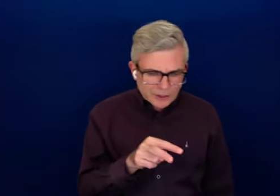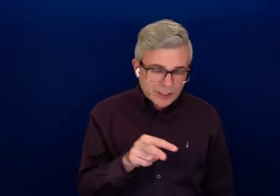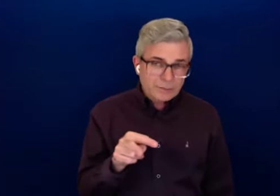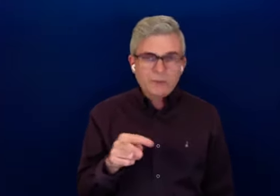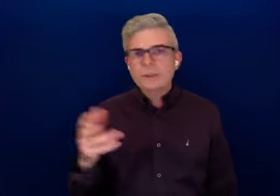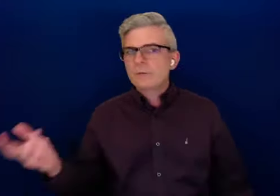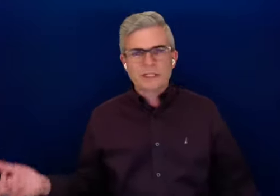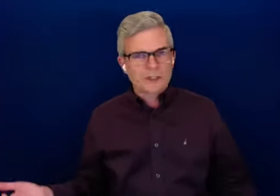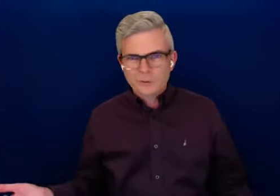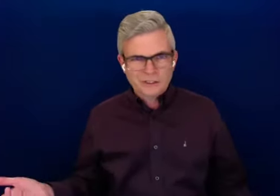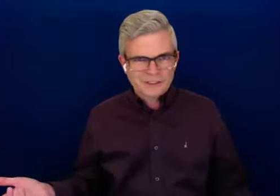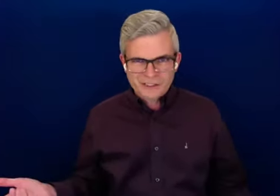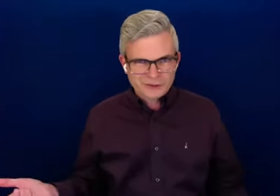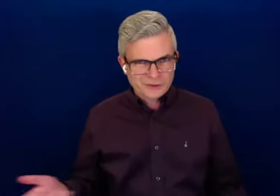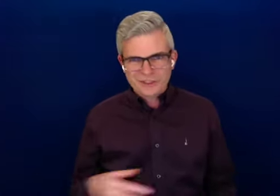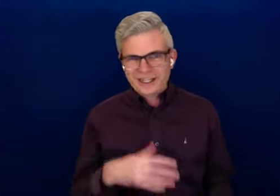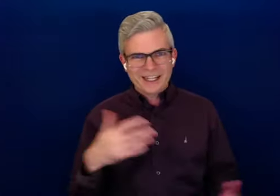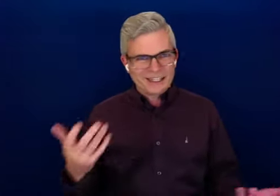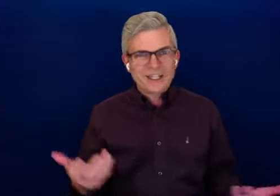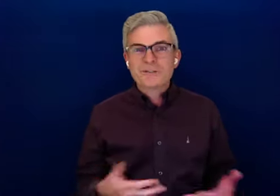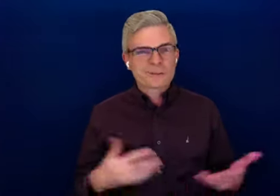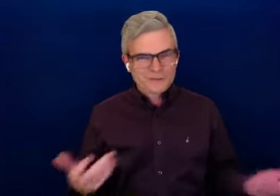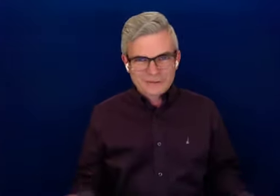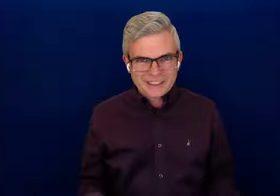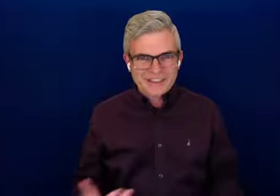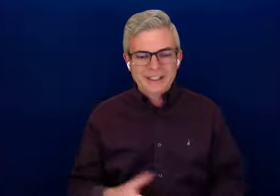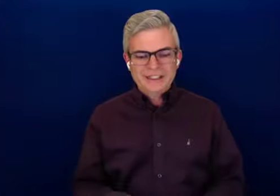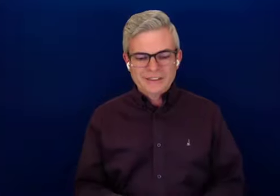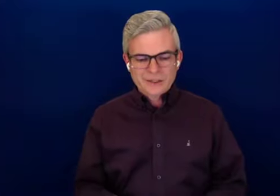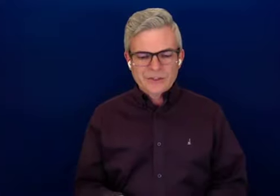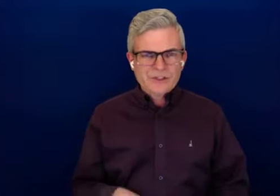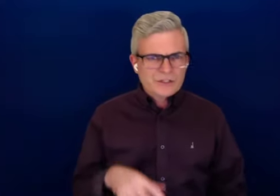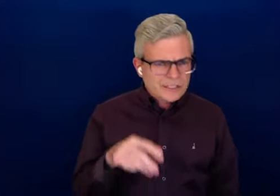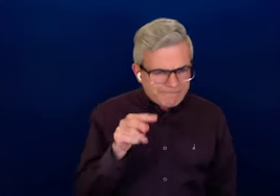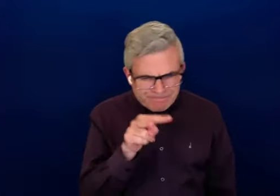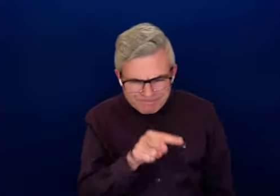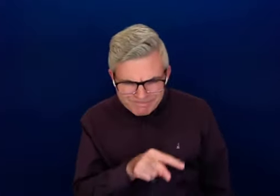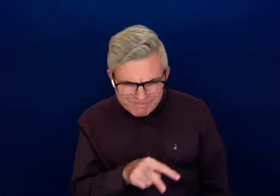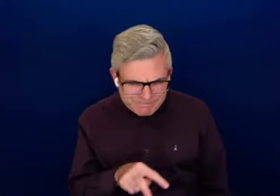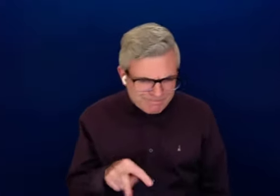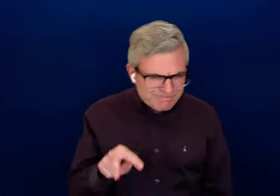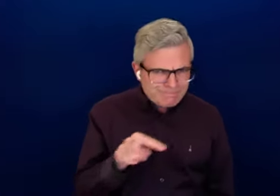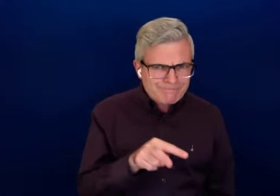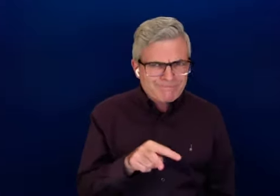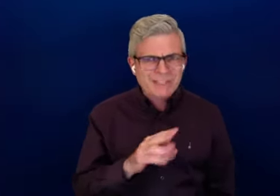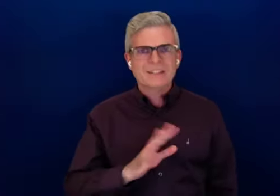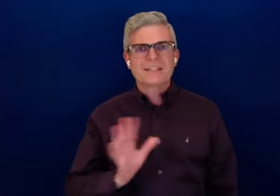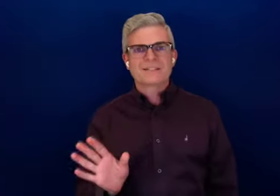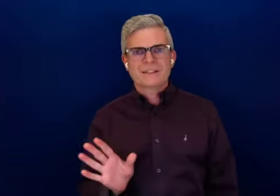looking, but we really don't want to see you doing that for 15 seconds. So it's just, and that's